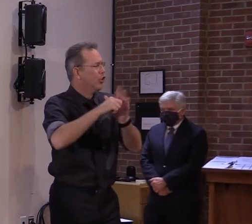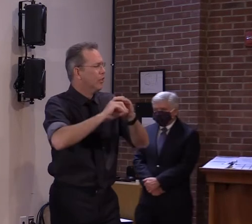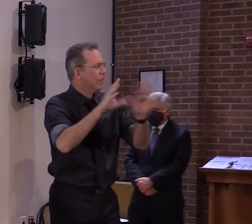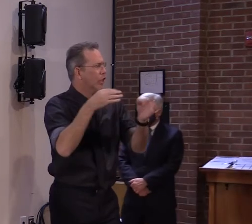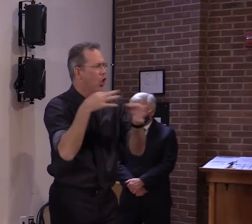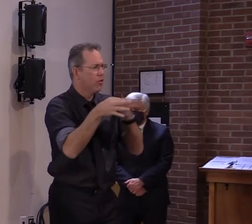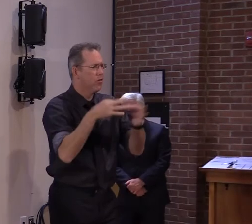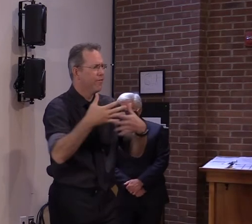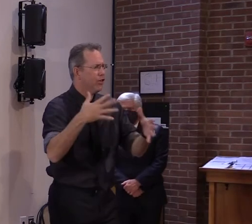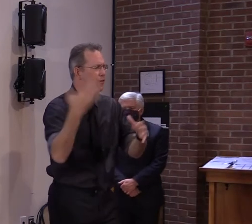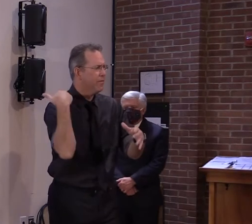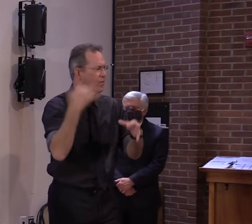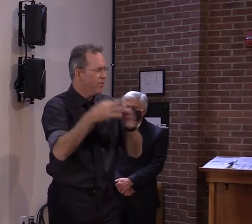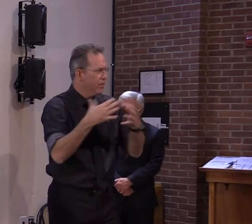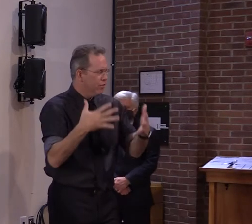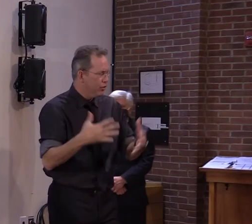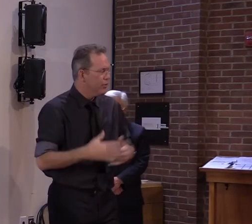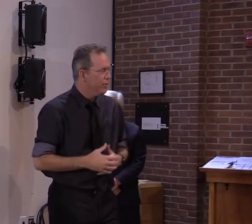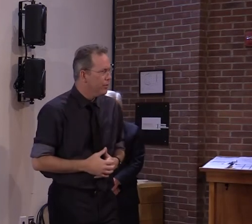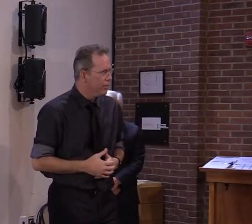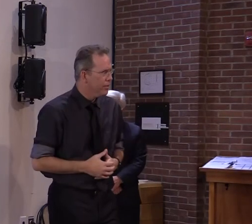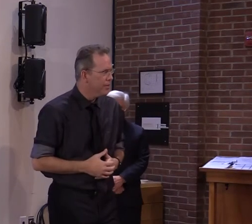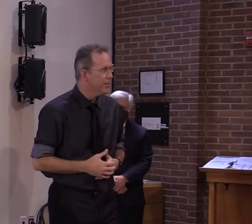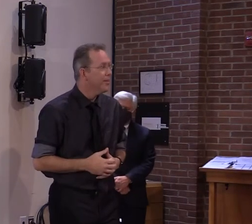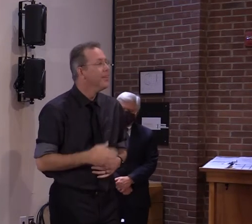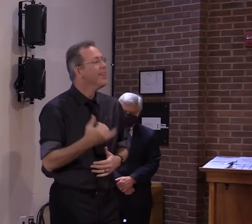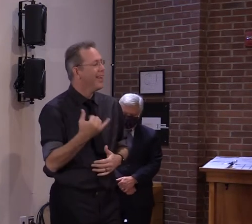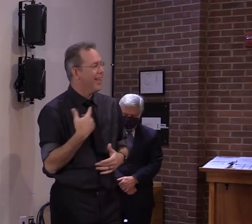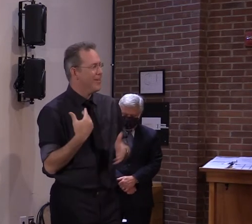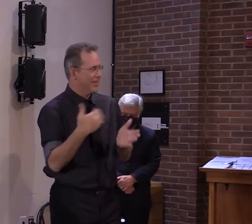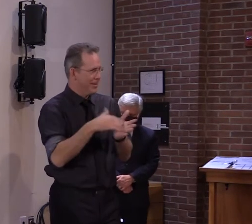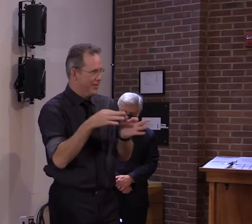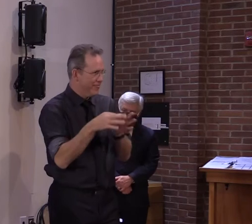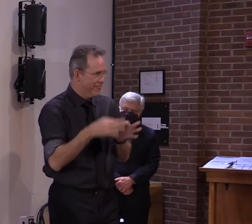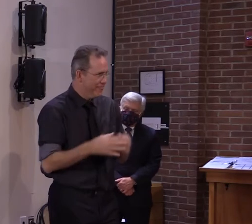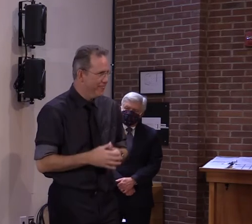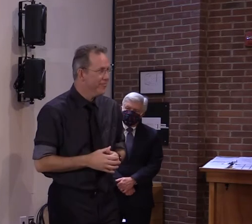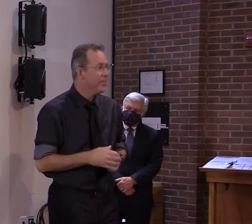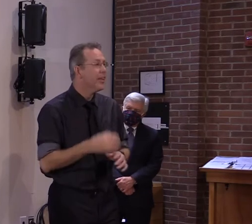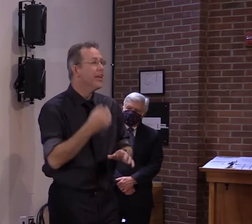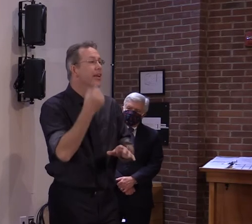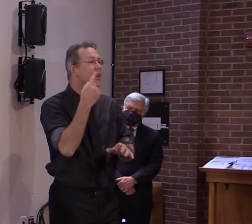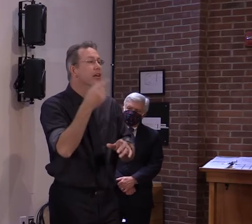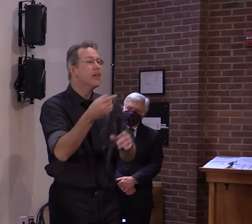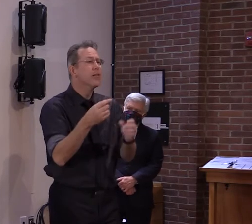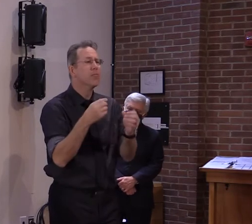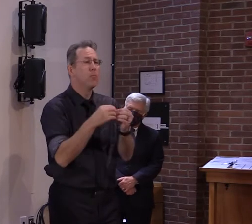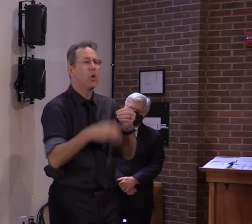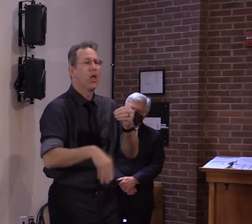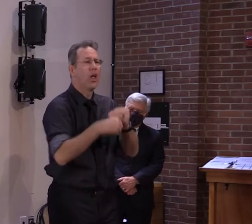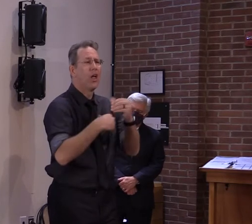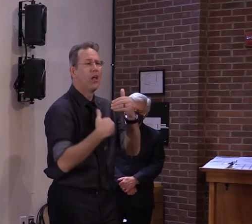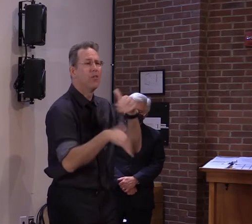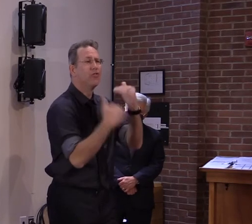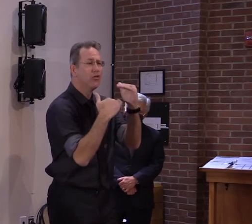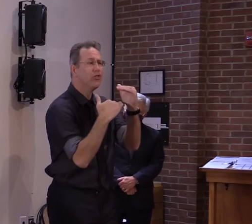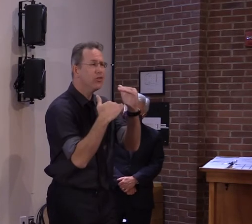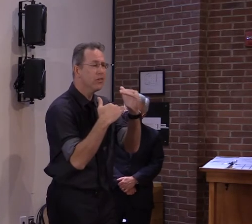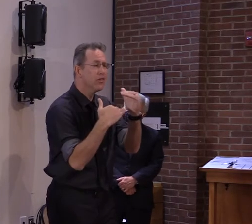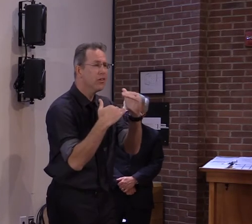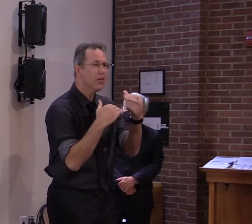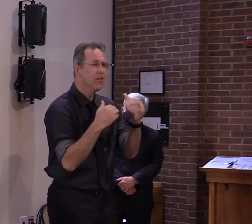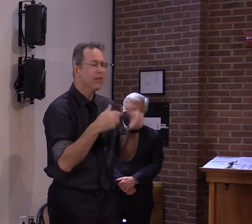We do understand that the impact that will have on people's lives in a very positive way. We certainly want to reduce